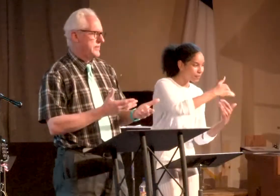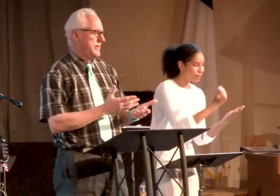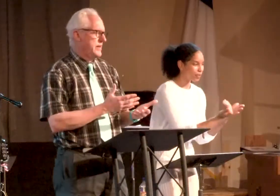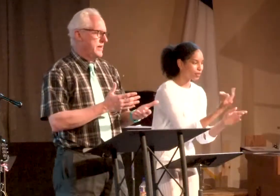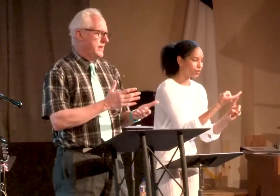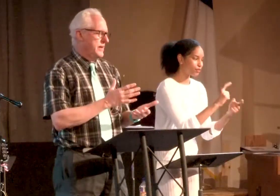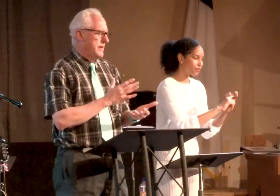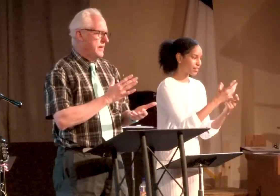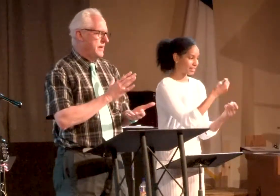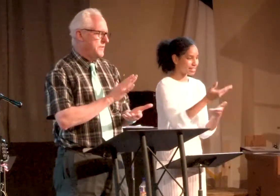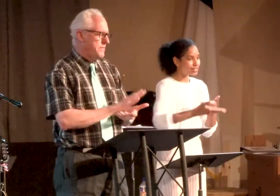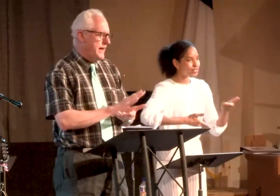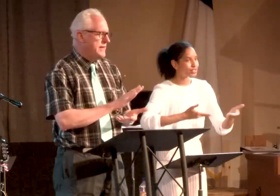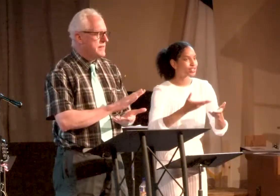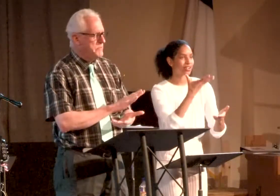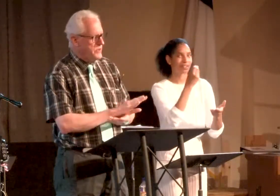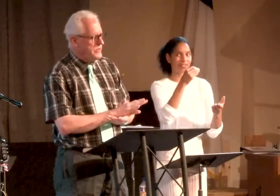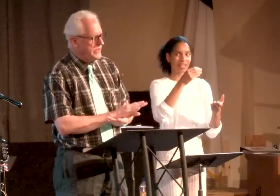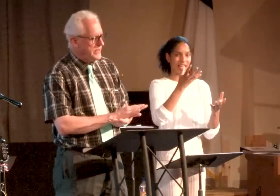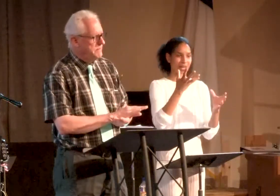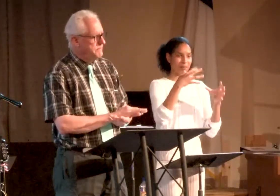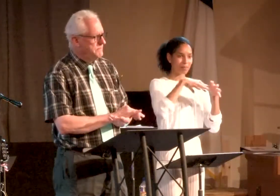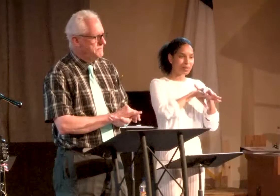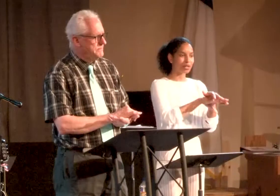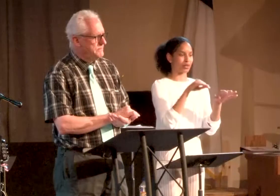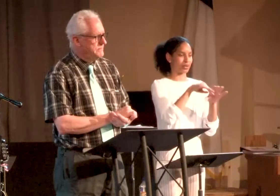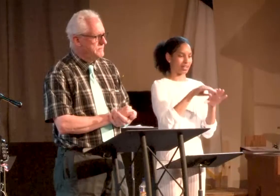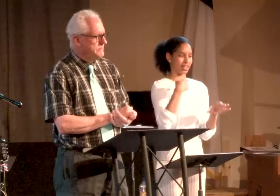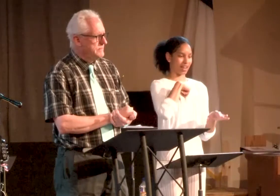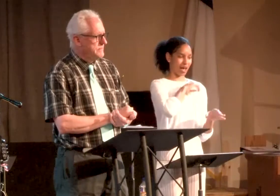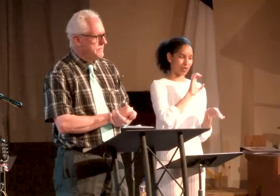part of a faith community.